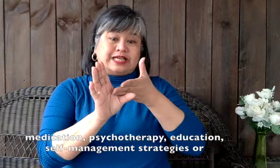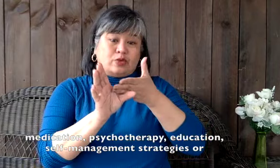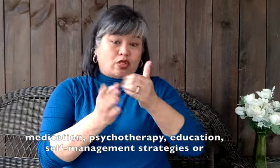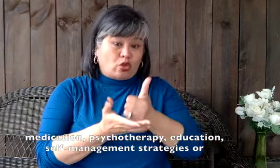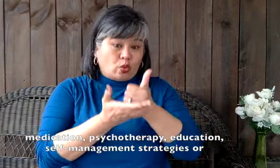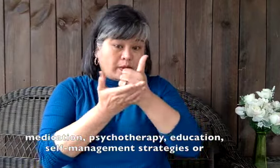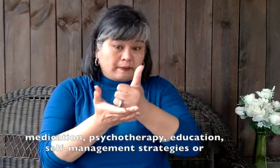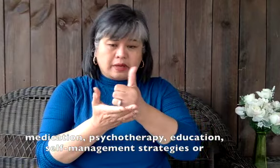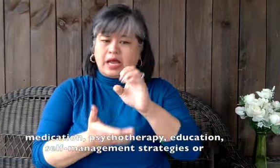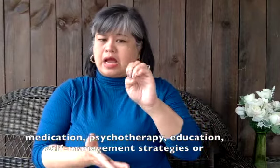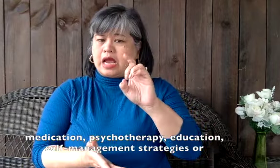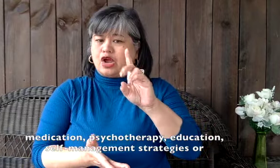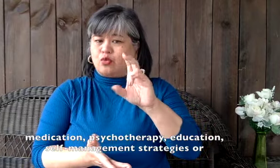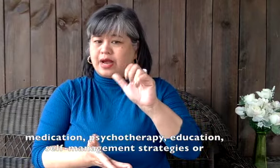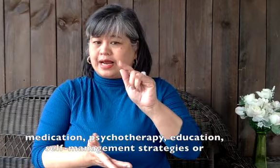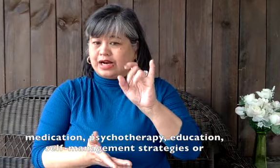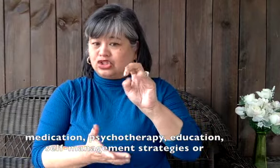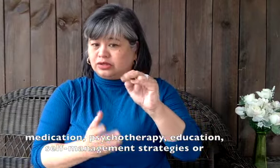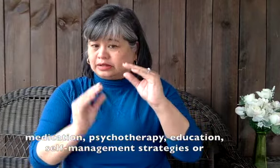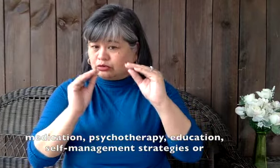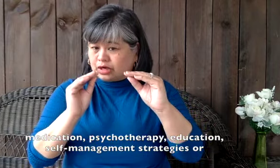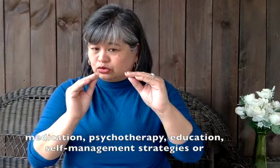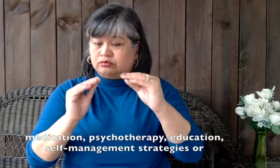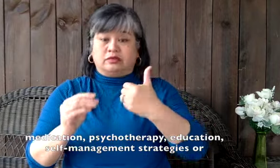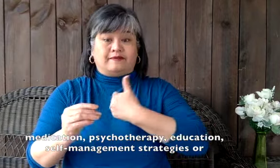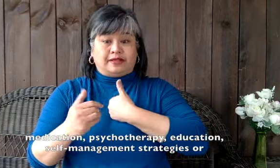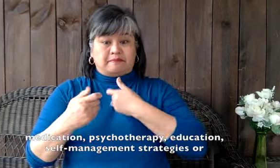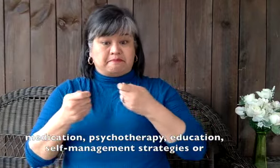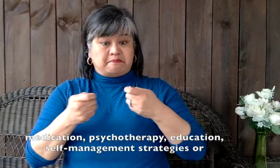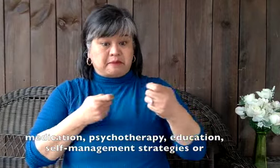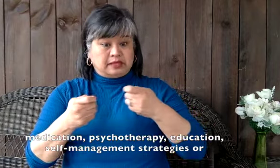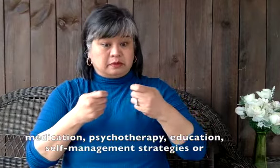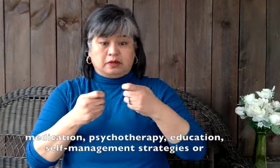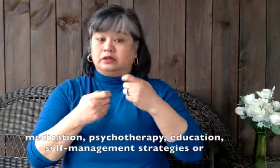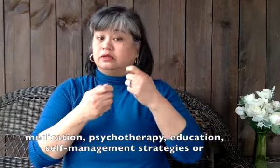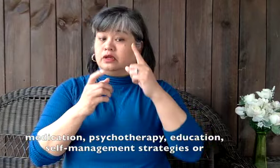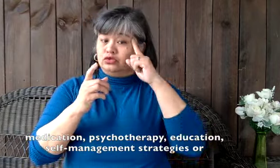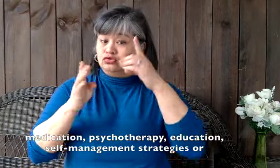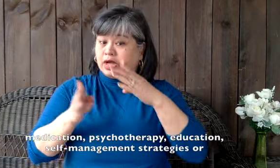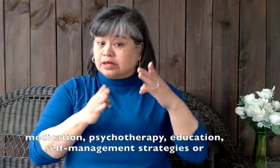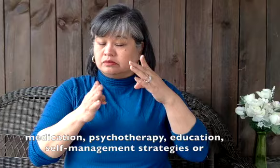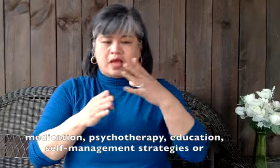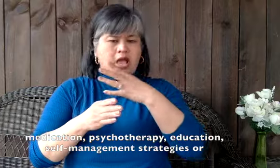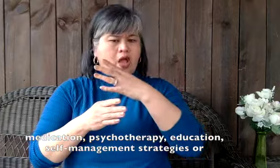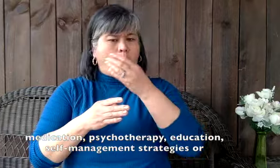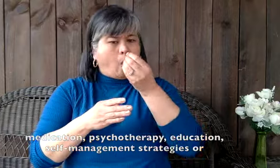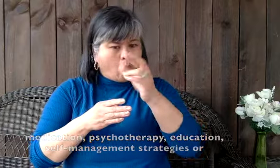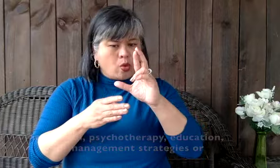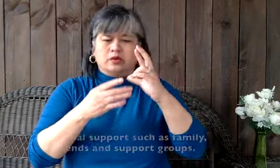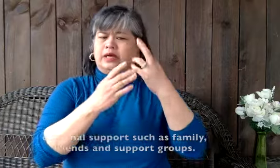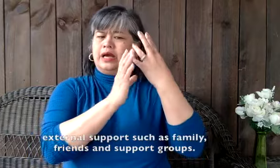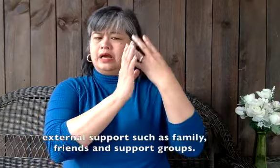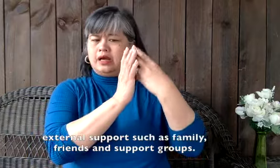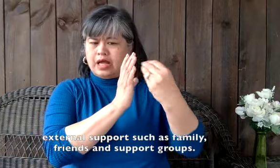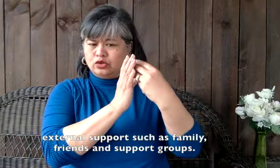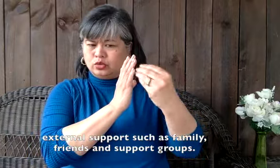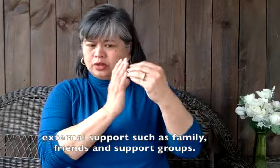medication, psychotherapy, education, self-management strategies, or